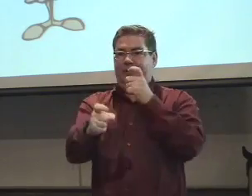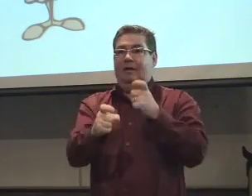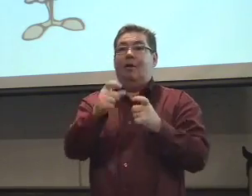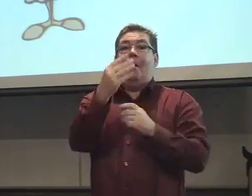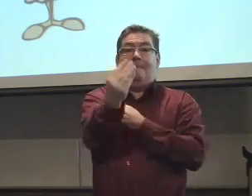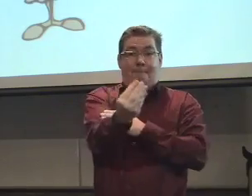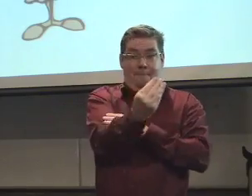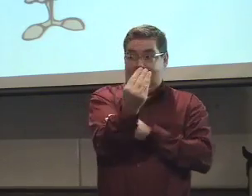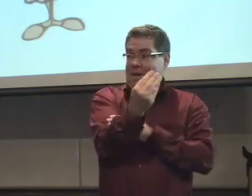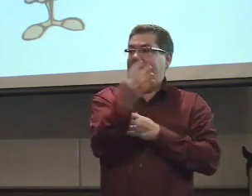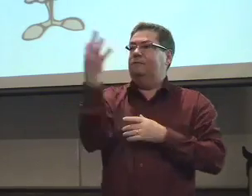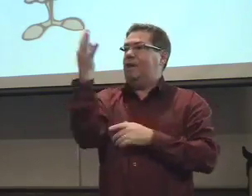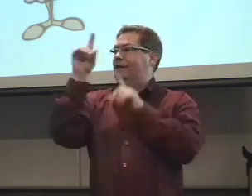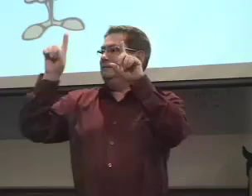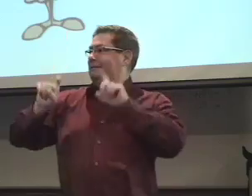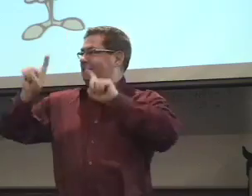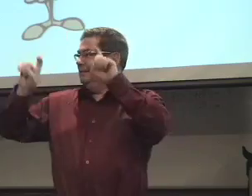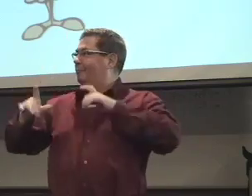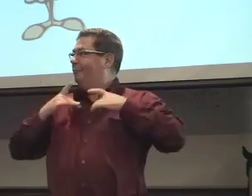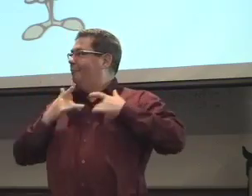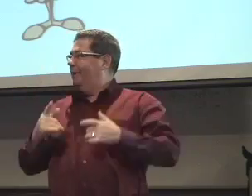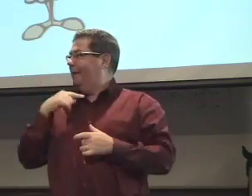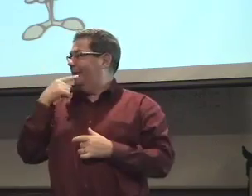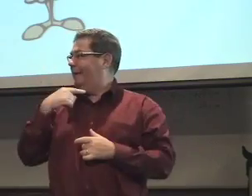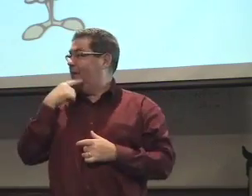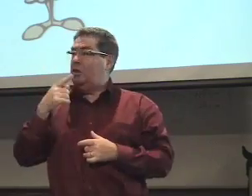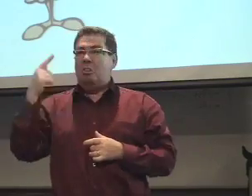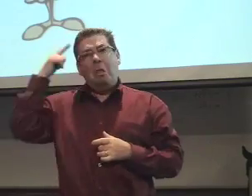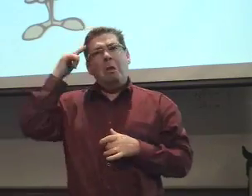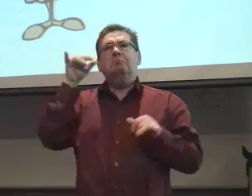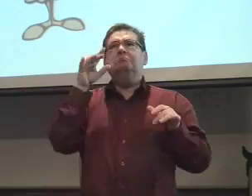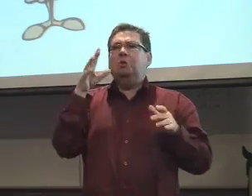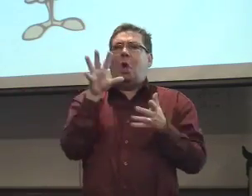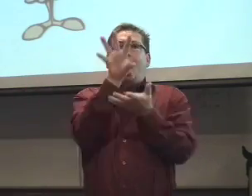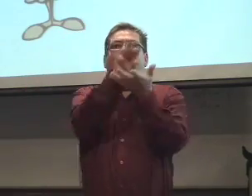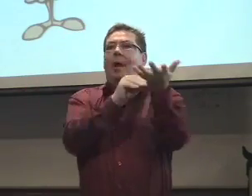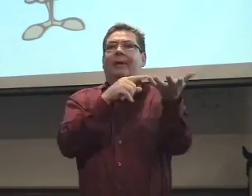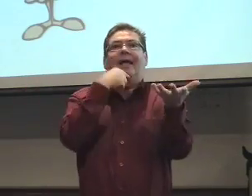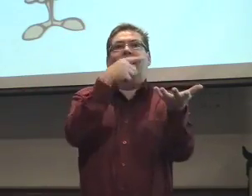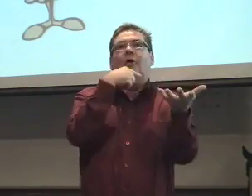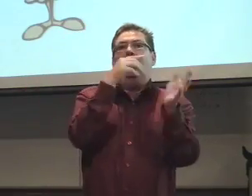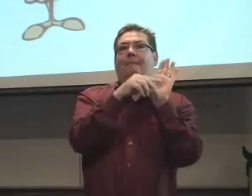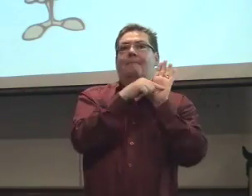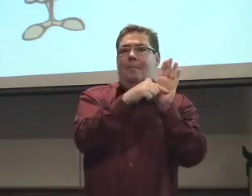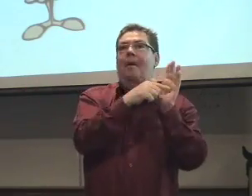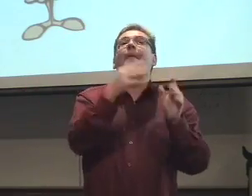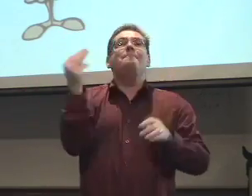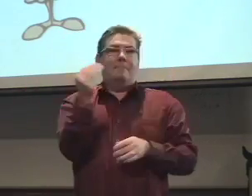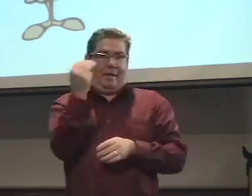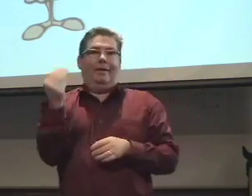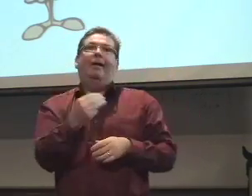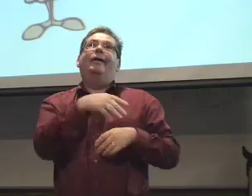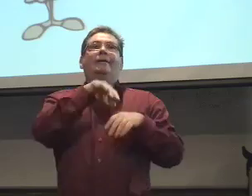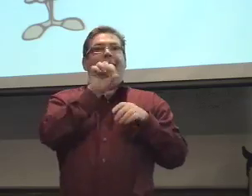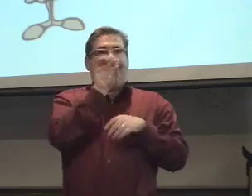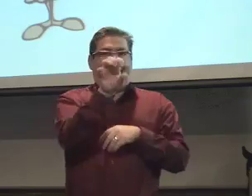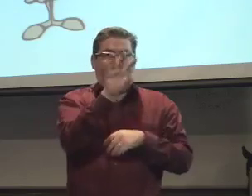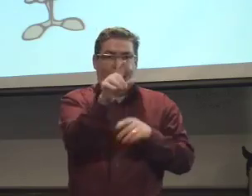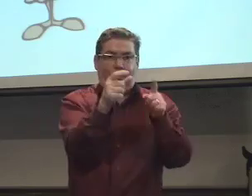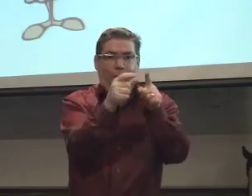test. Well, we thought, for deaf kids we'll do the same things. On Monday we'll have 10 words, and on Friday we'll have a test. As if it's the